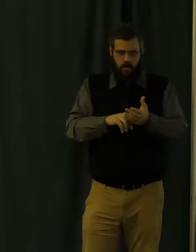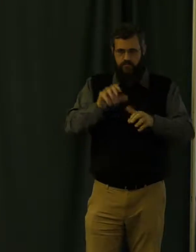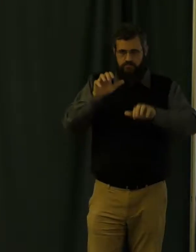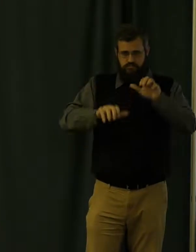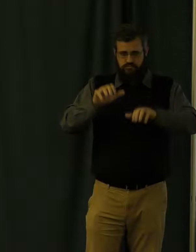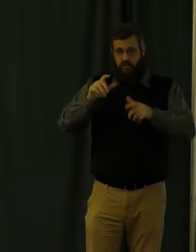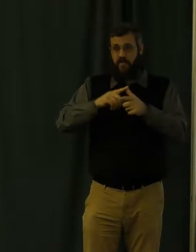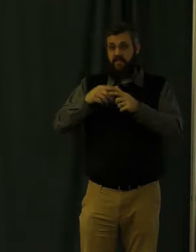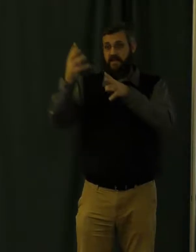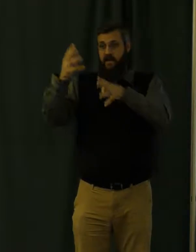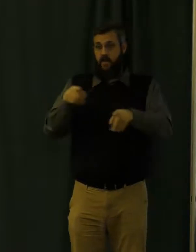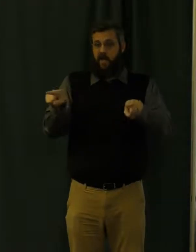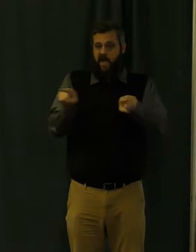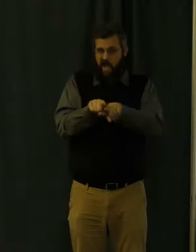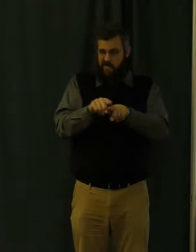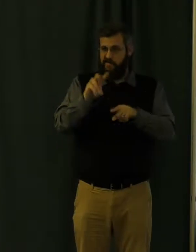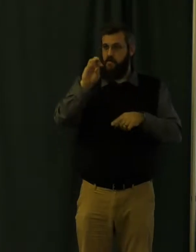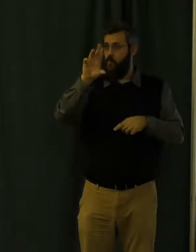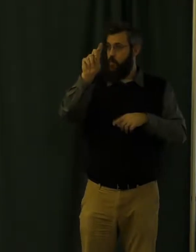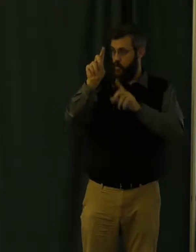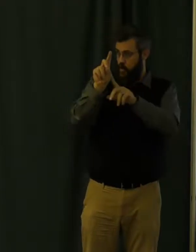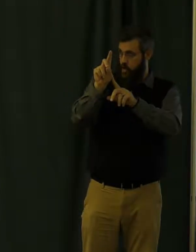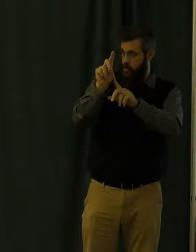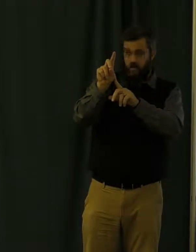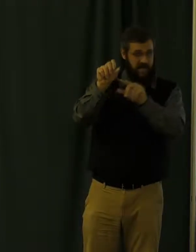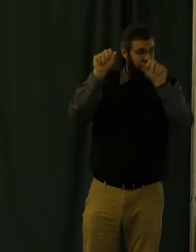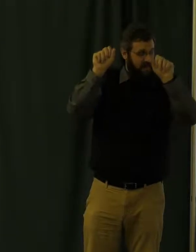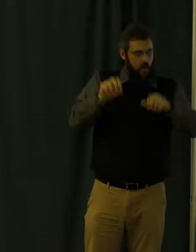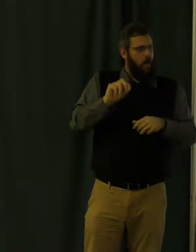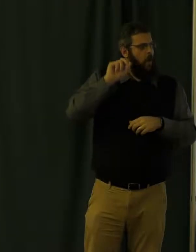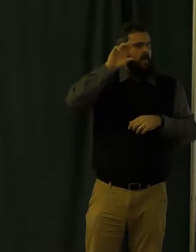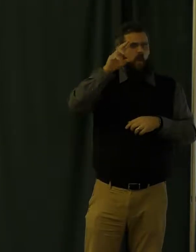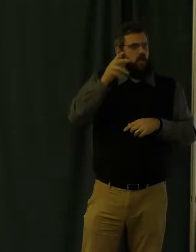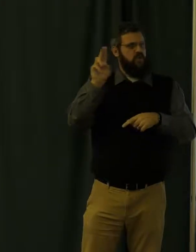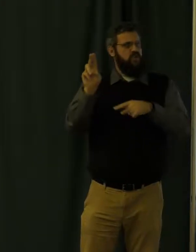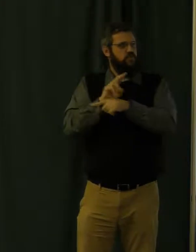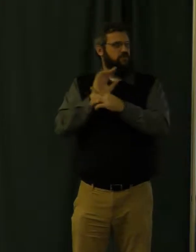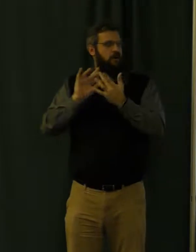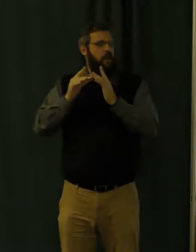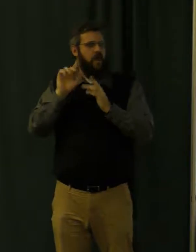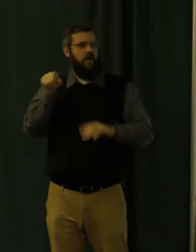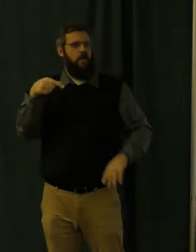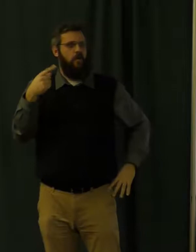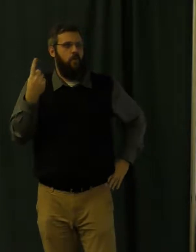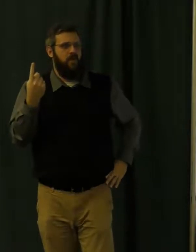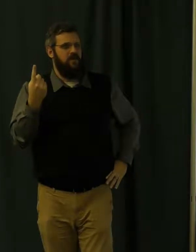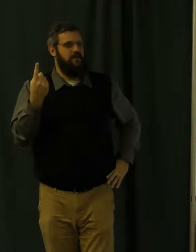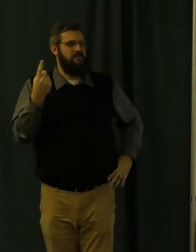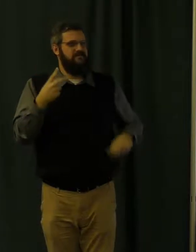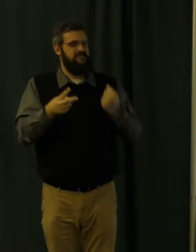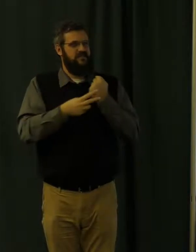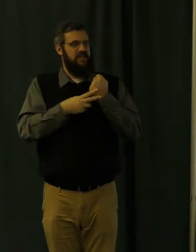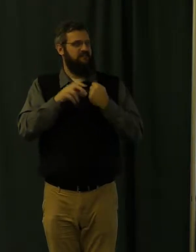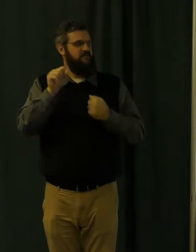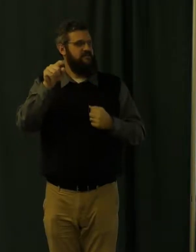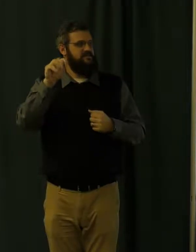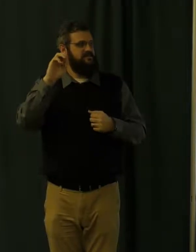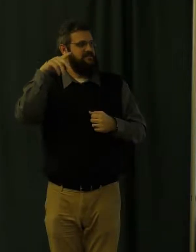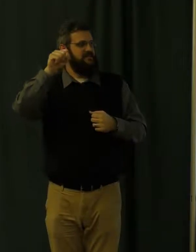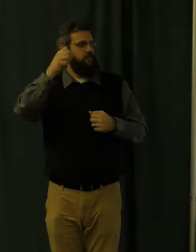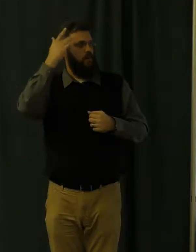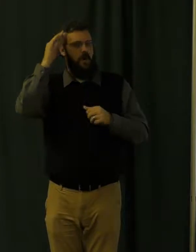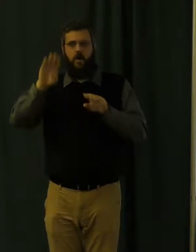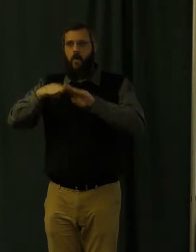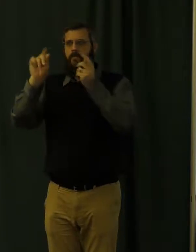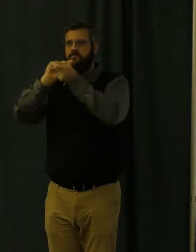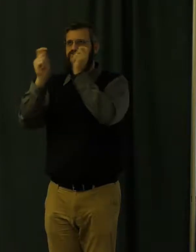it. But if you just stay online in Google Docs, it's just saving you steps because you just open it,